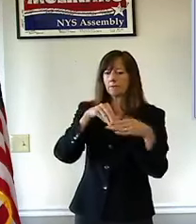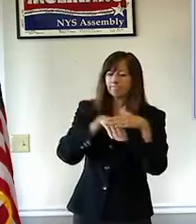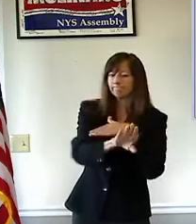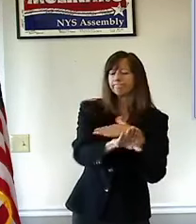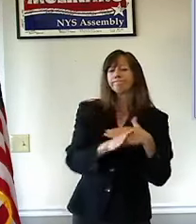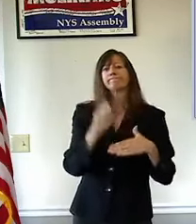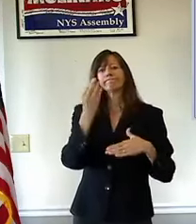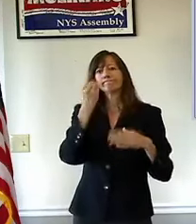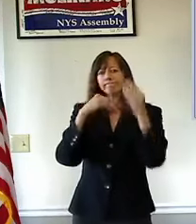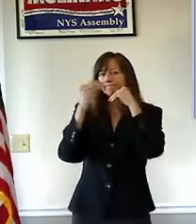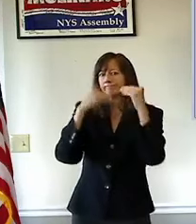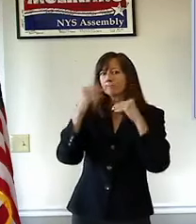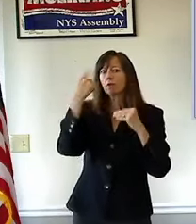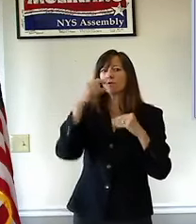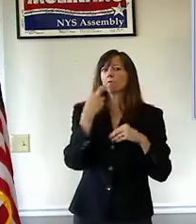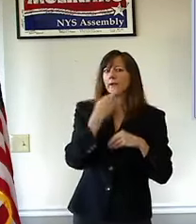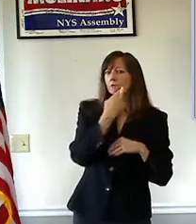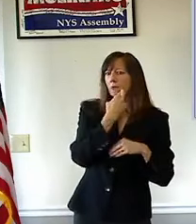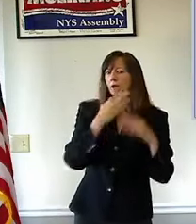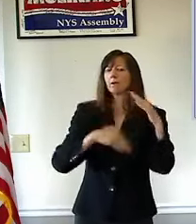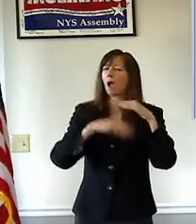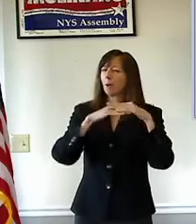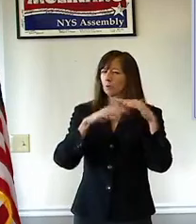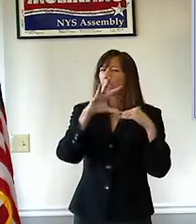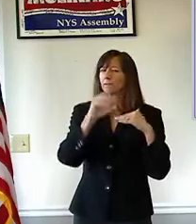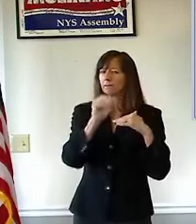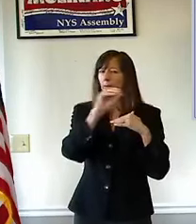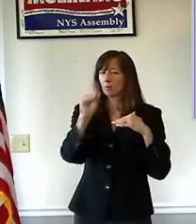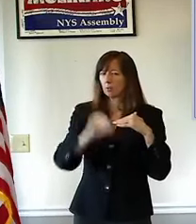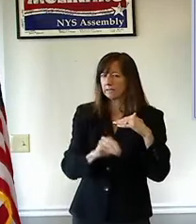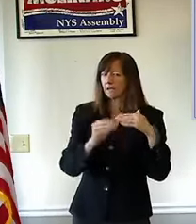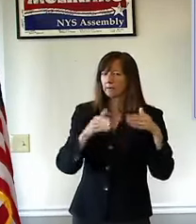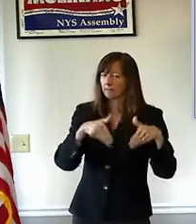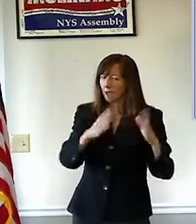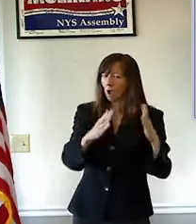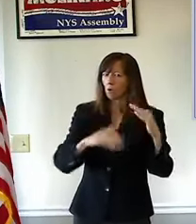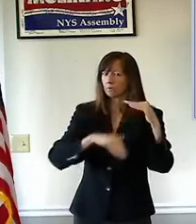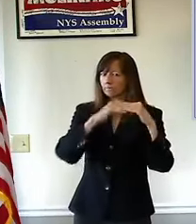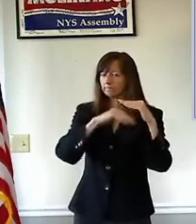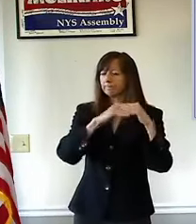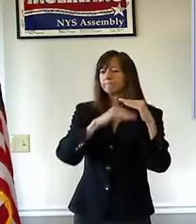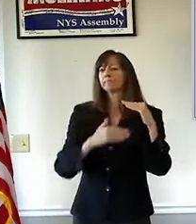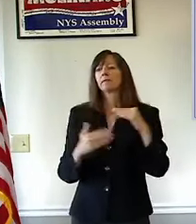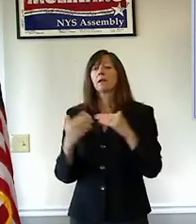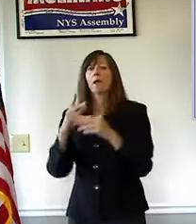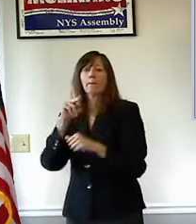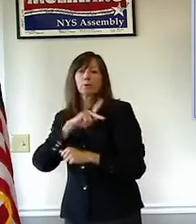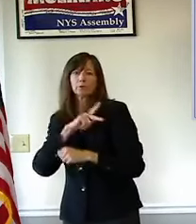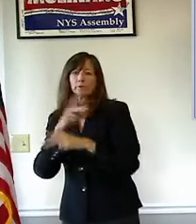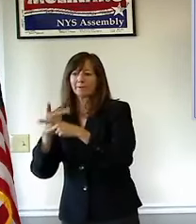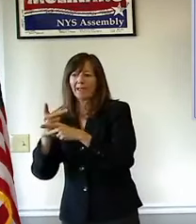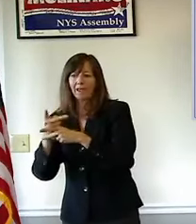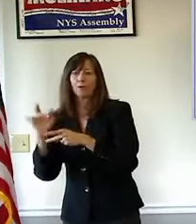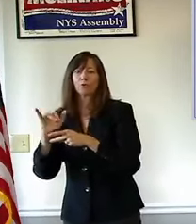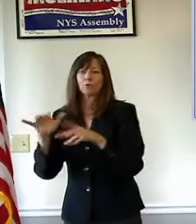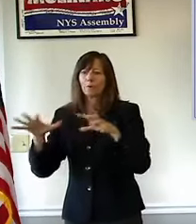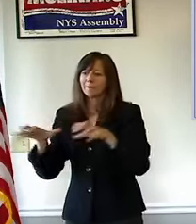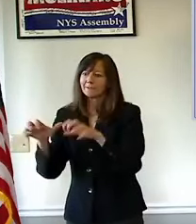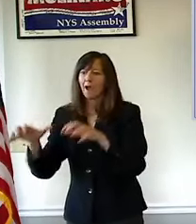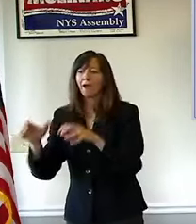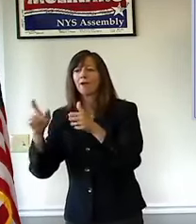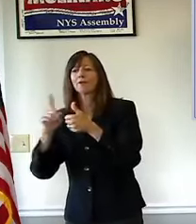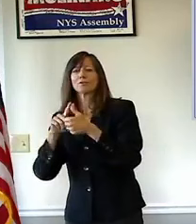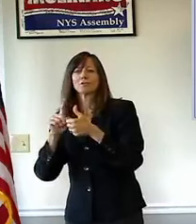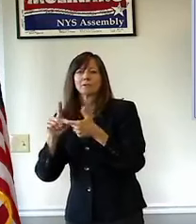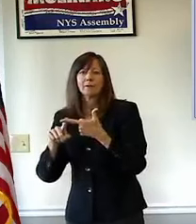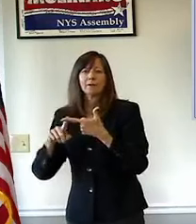50% customer capacity, along with personal care businesses, including massage, spa, nails,